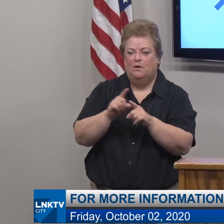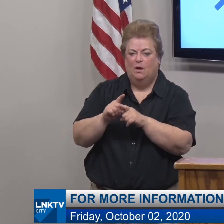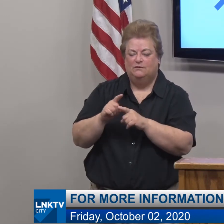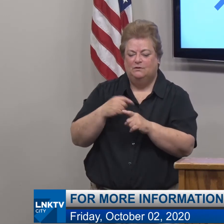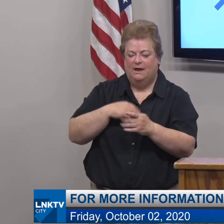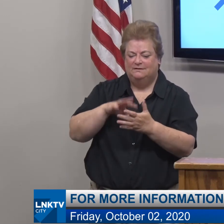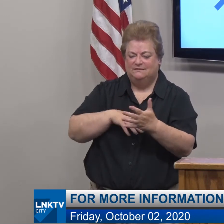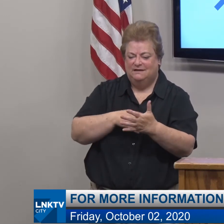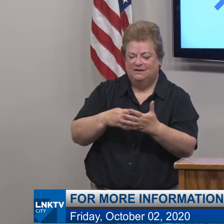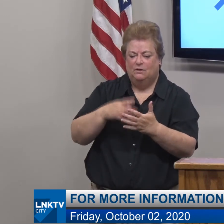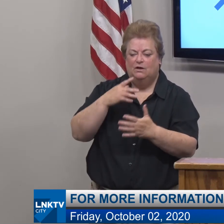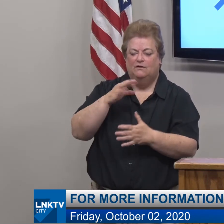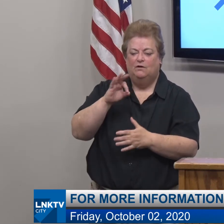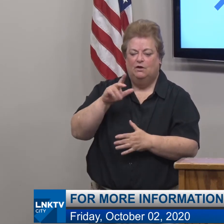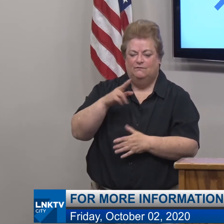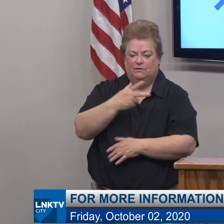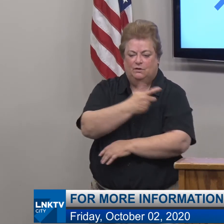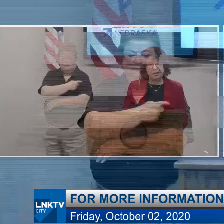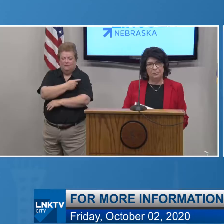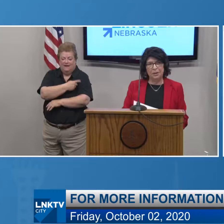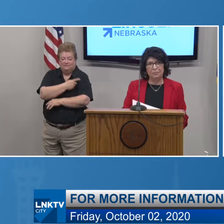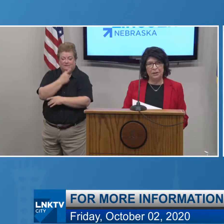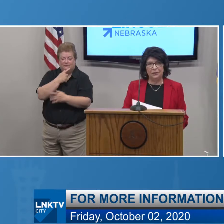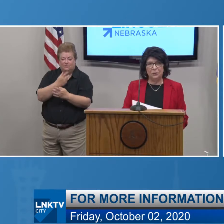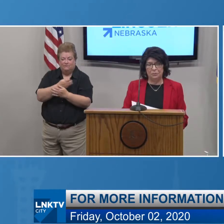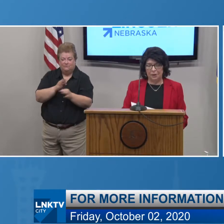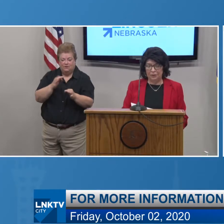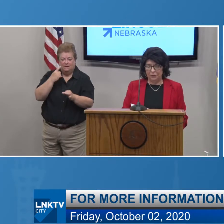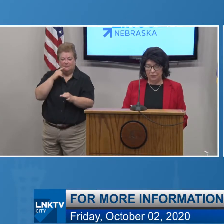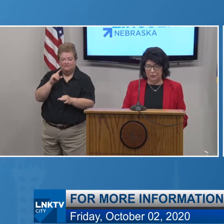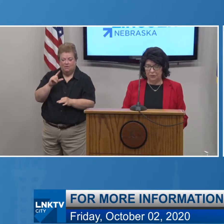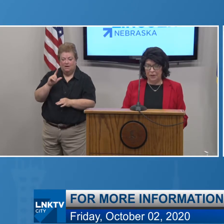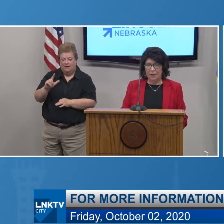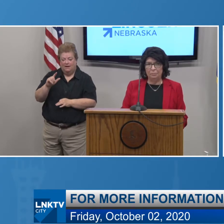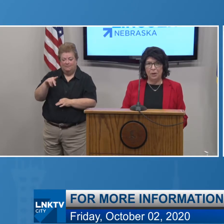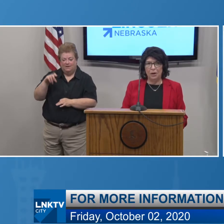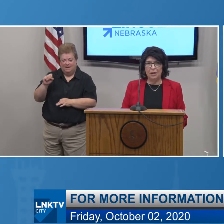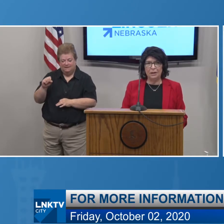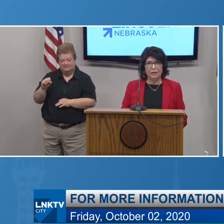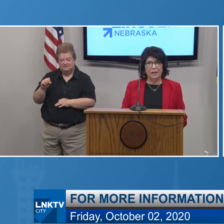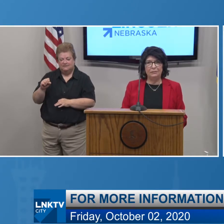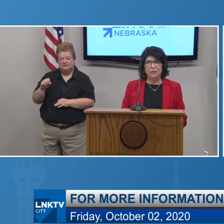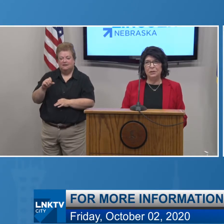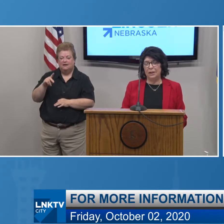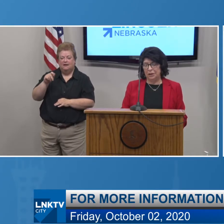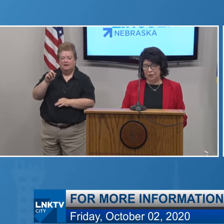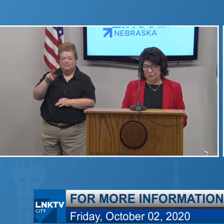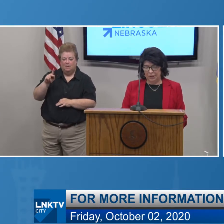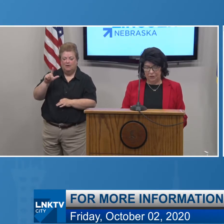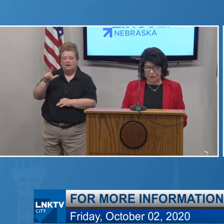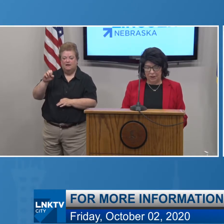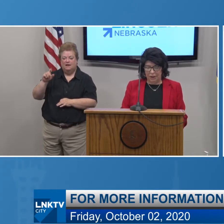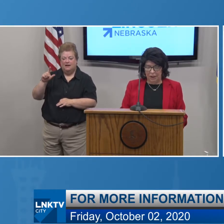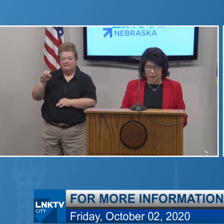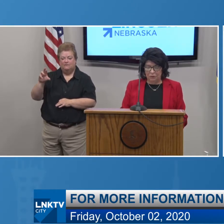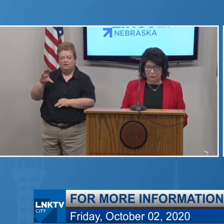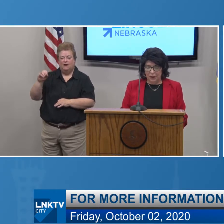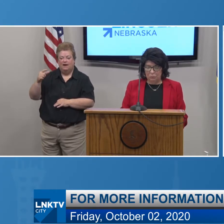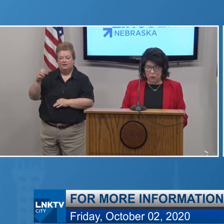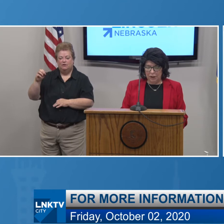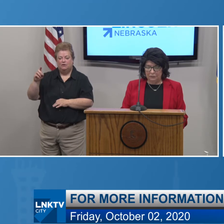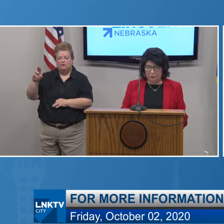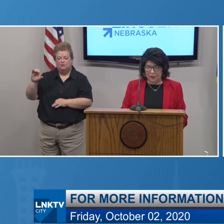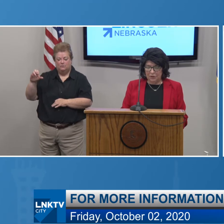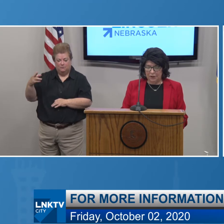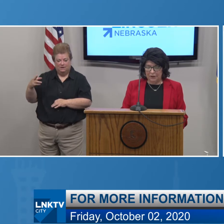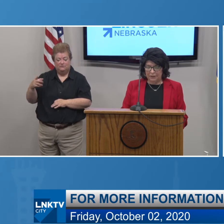scheduled flu vaccine clinics at 3 Lincoln Public School middle schools, Park, Leffler, and Goodrich. You will find